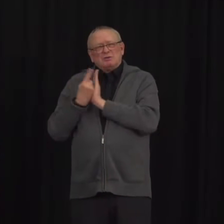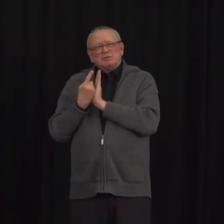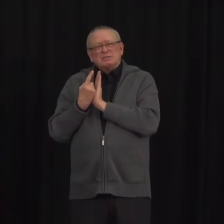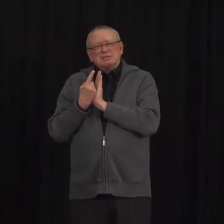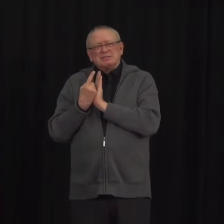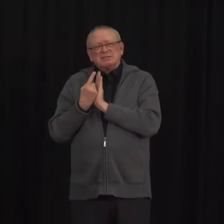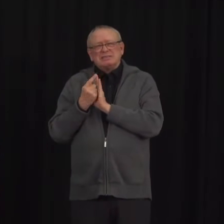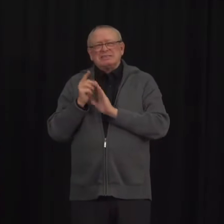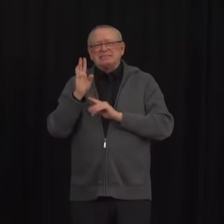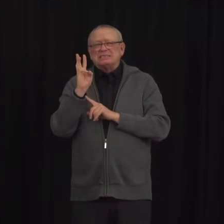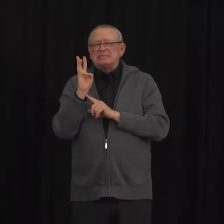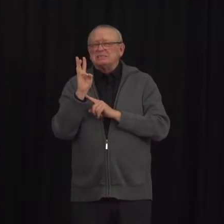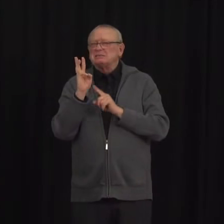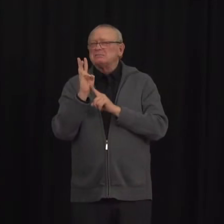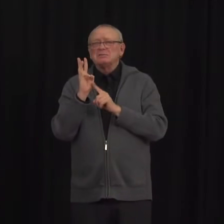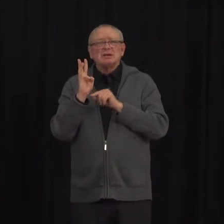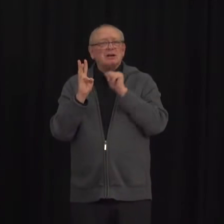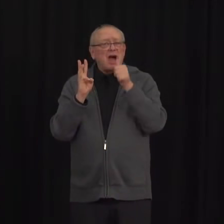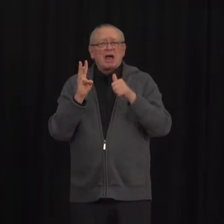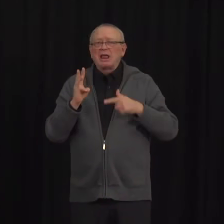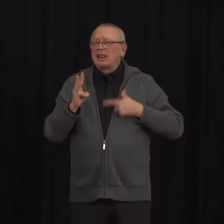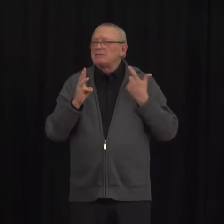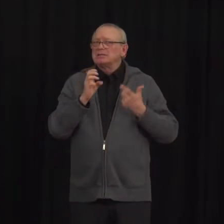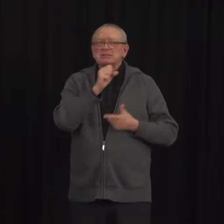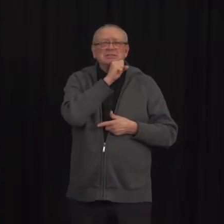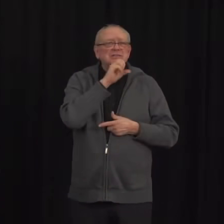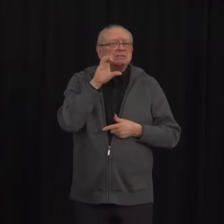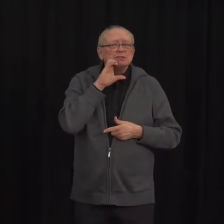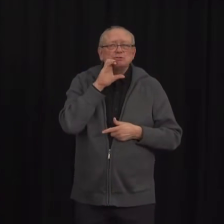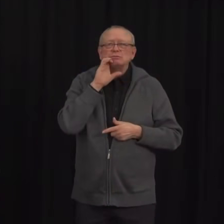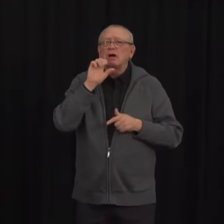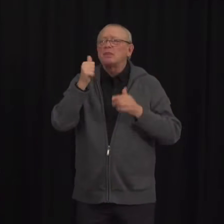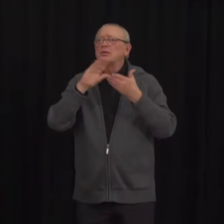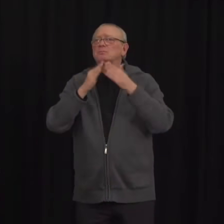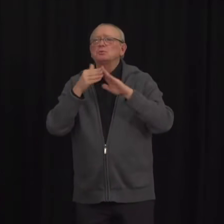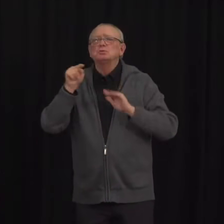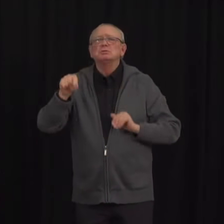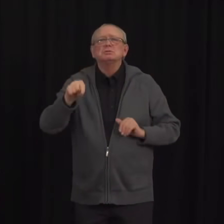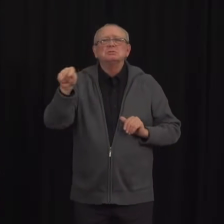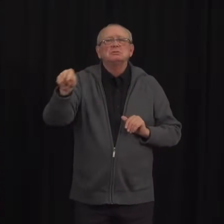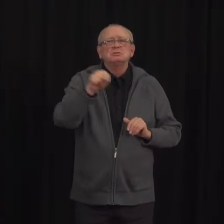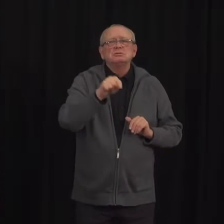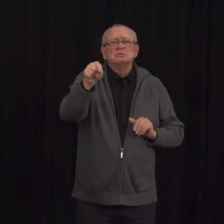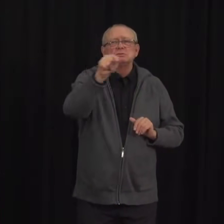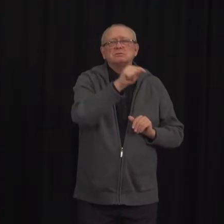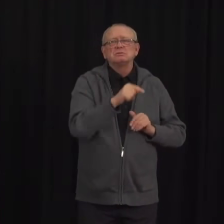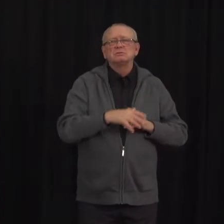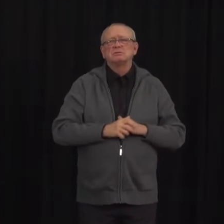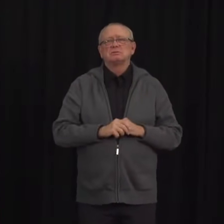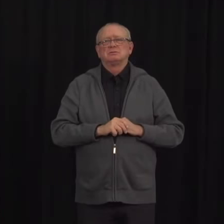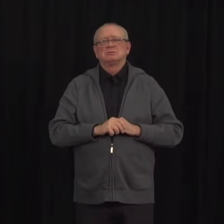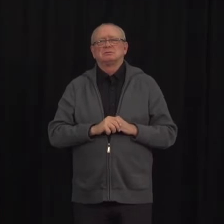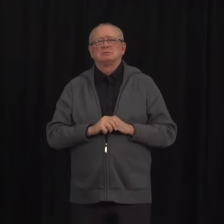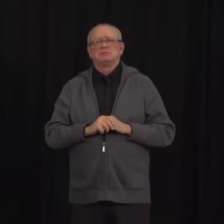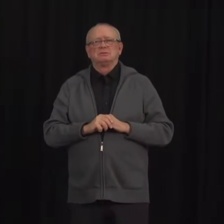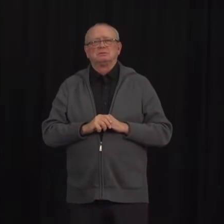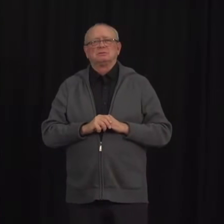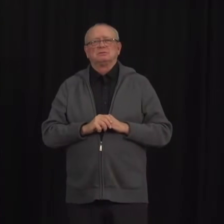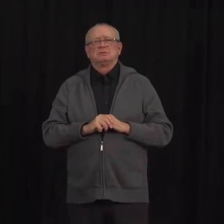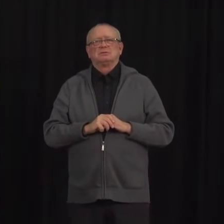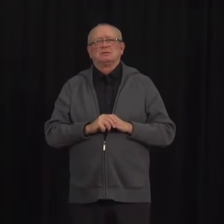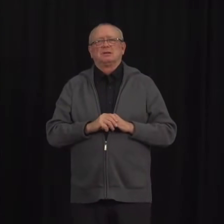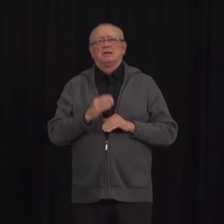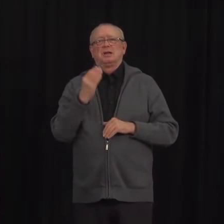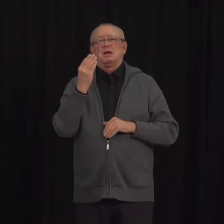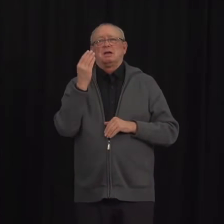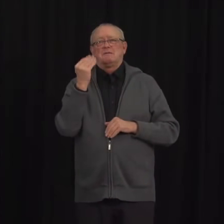whom were not in continuing care and did not acquire the disease in one of those outbreaks. And those 14 who